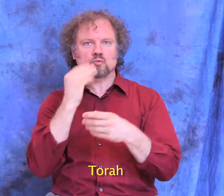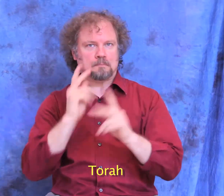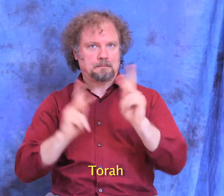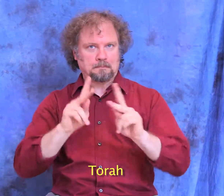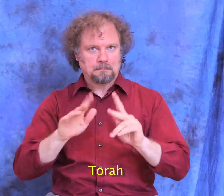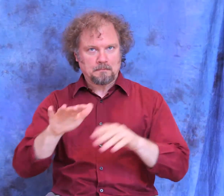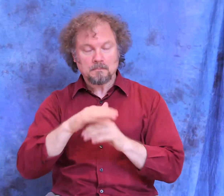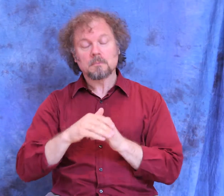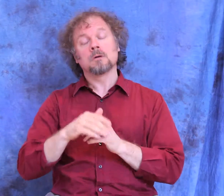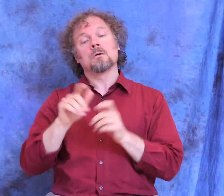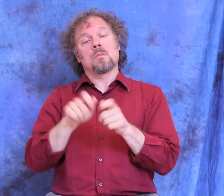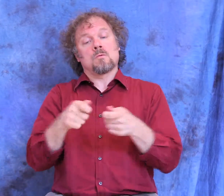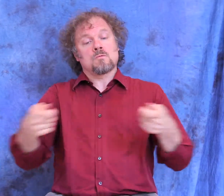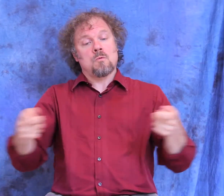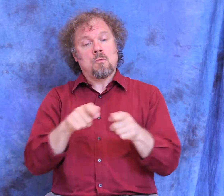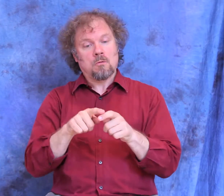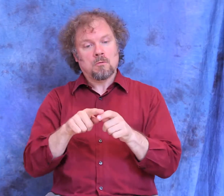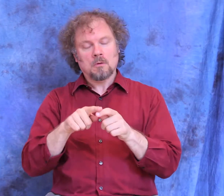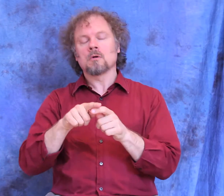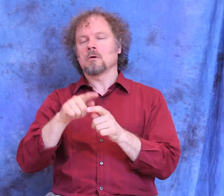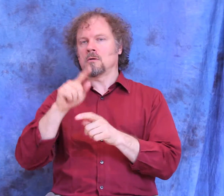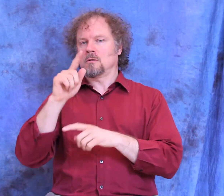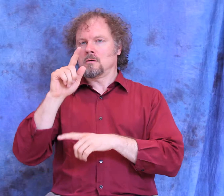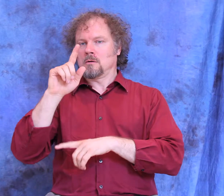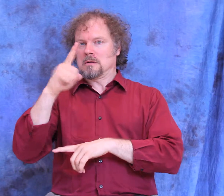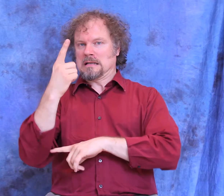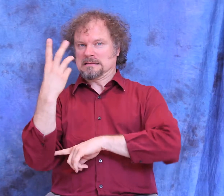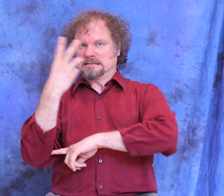The Torah was given on the 6th day of Sivan.